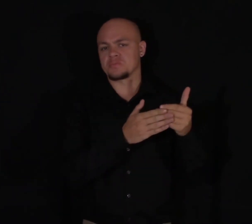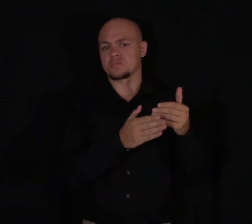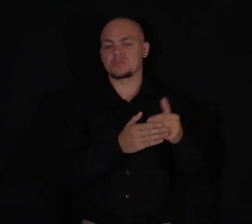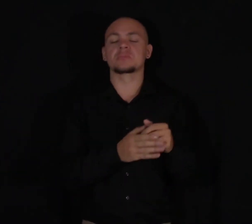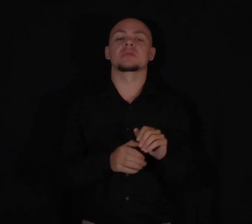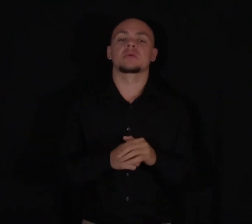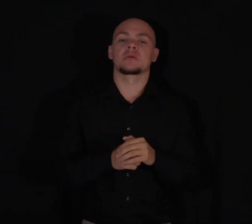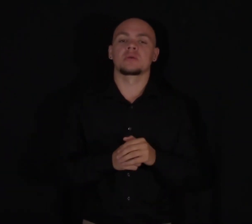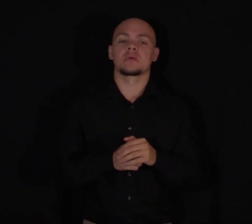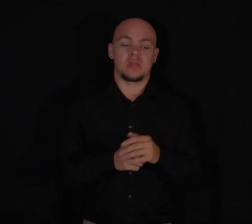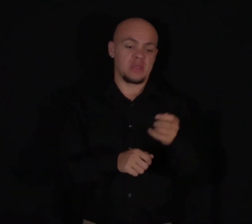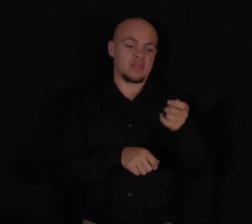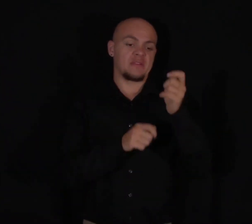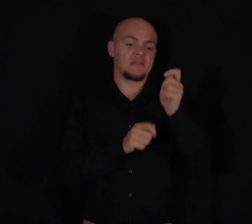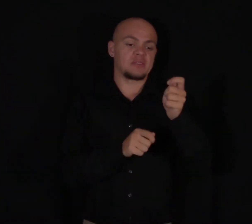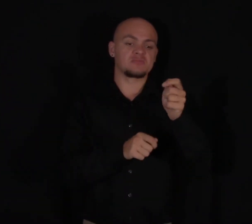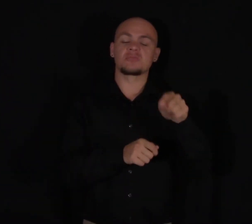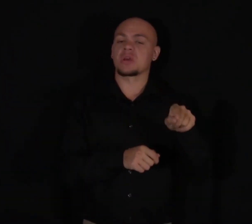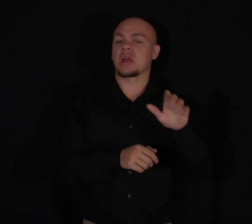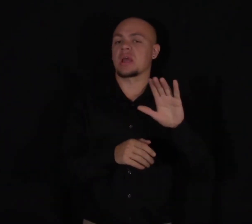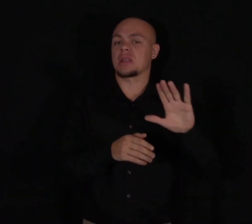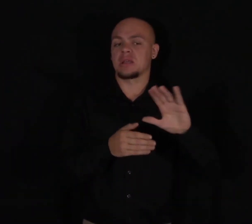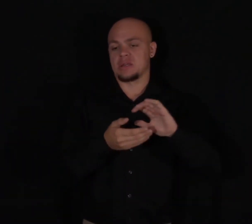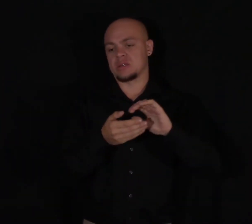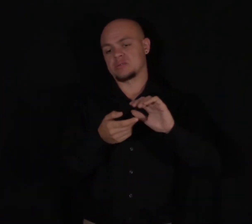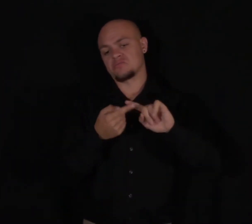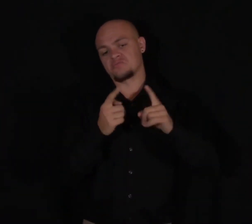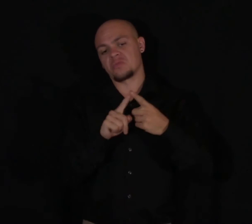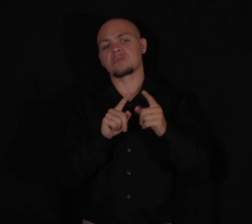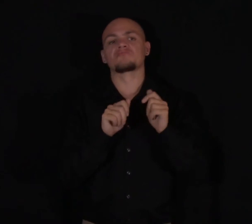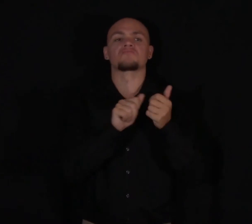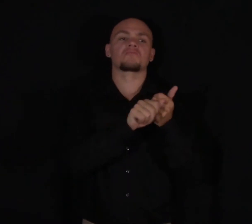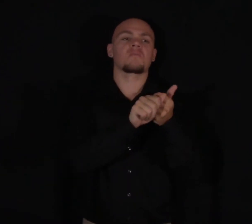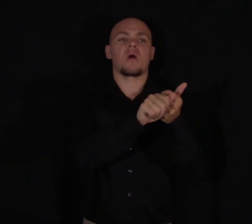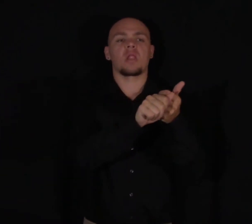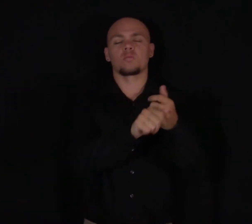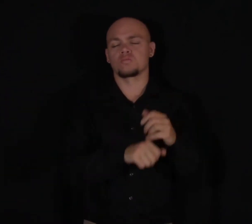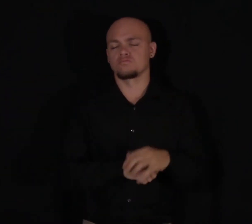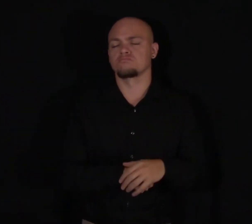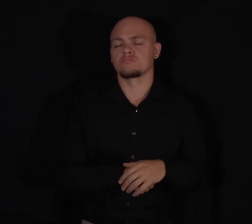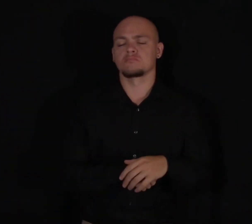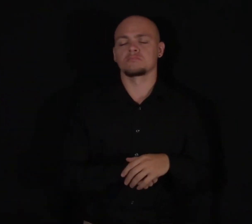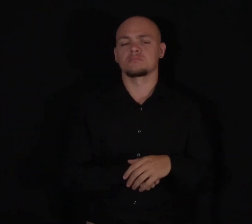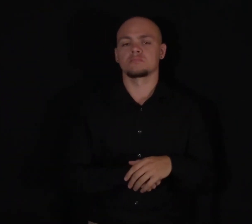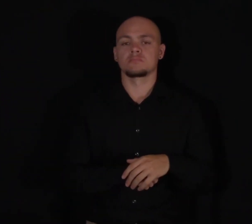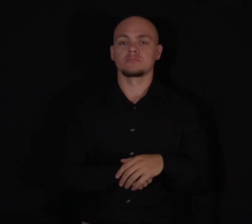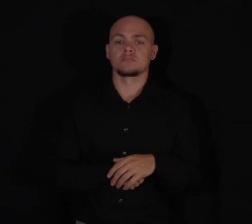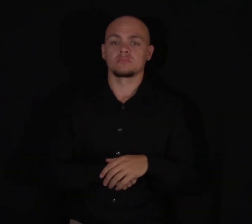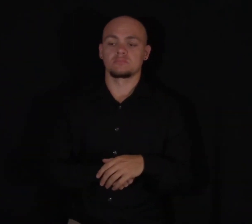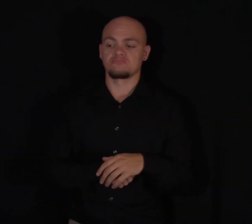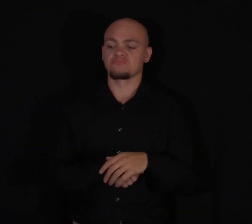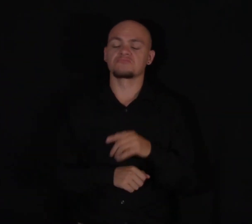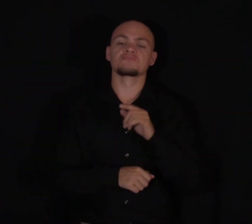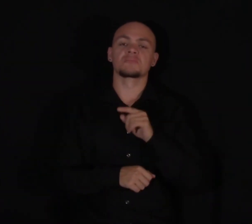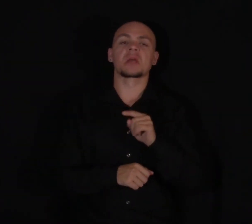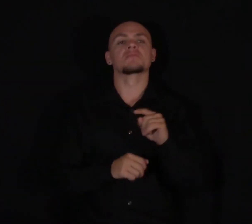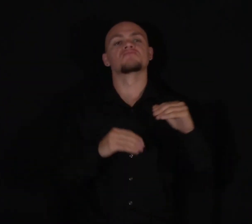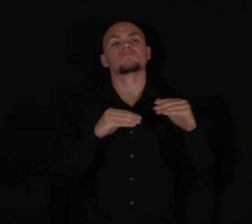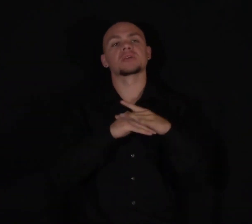tackle, and his companions followed him at some distance. As he was proceeding along the sands, he struck his